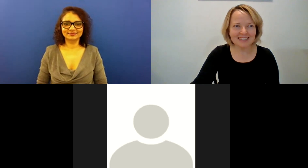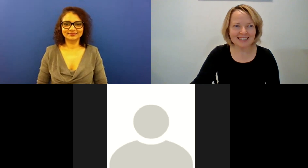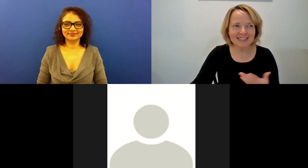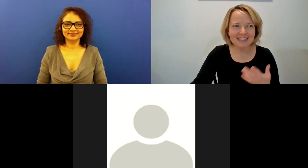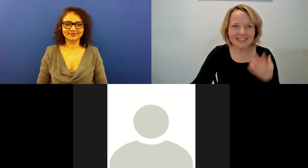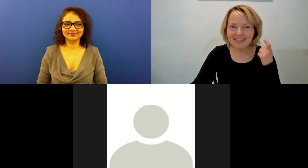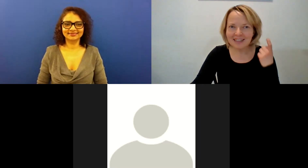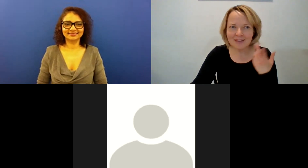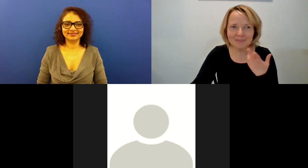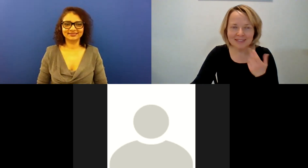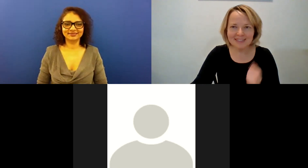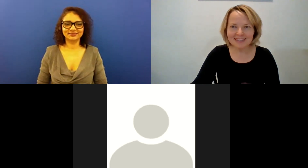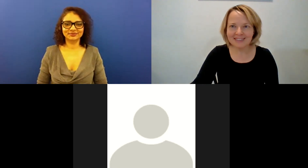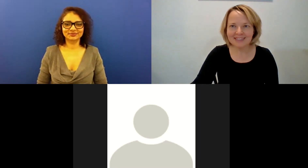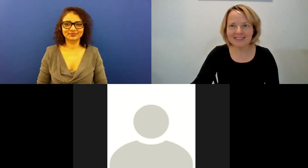I am.